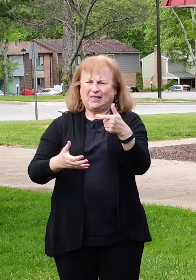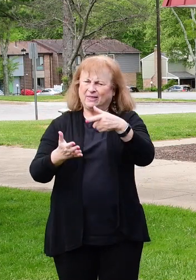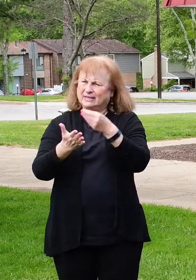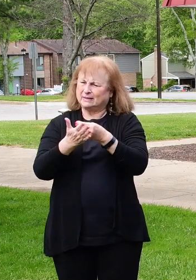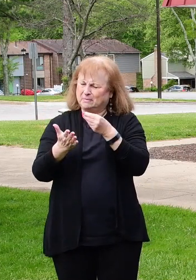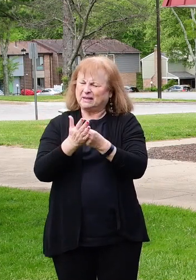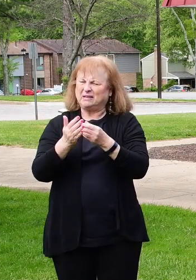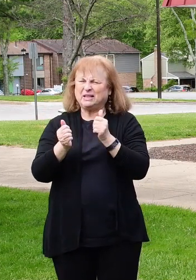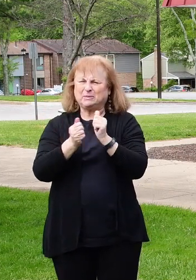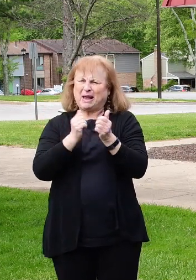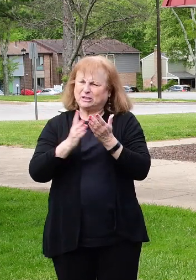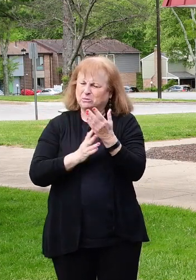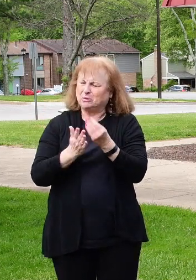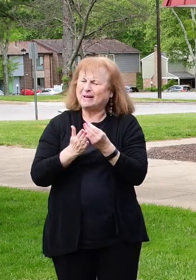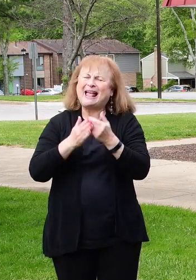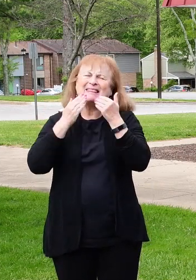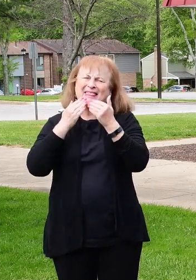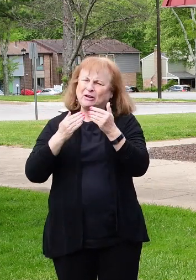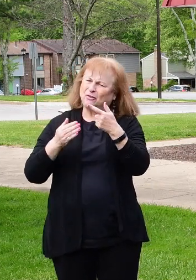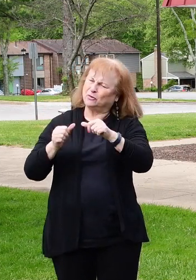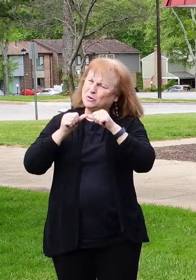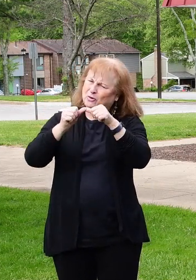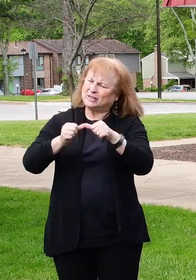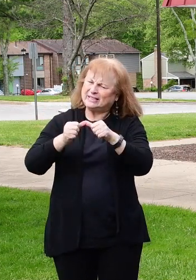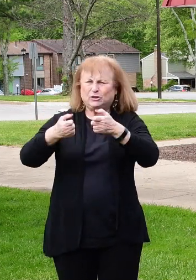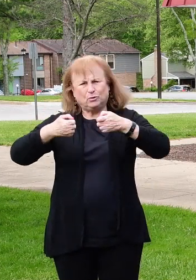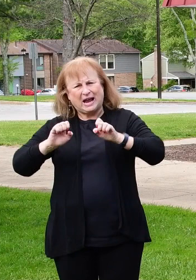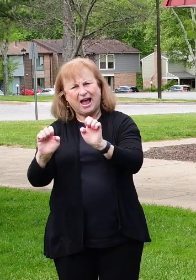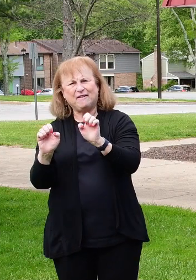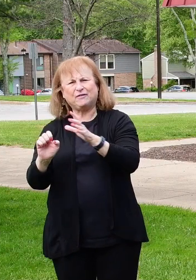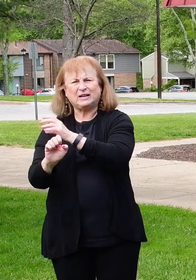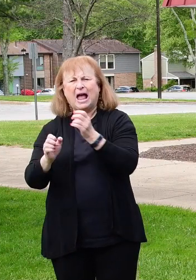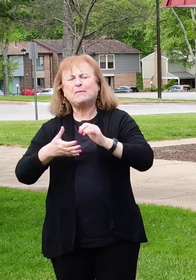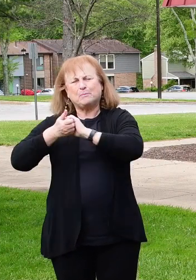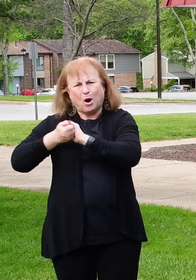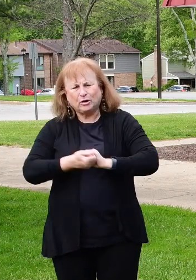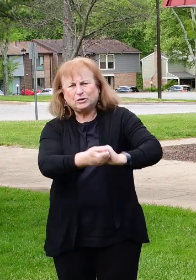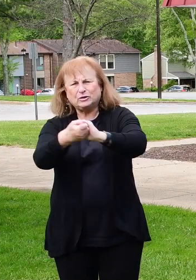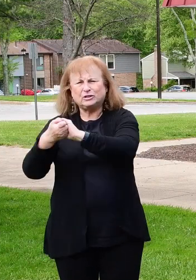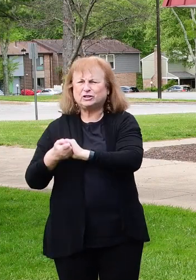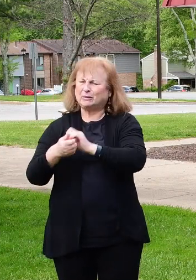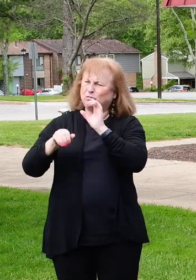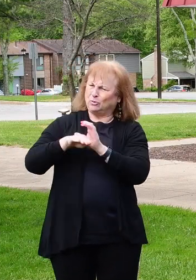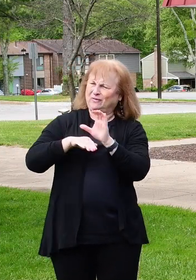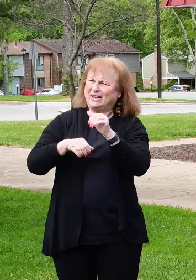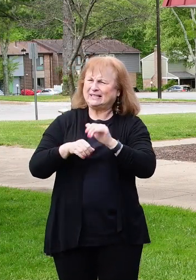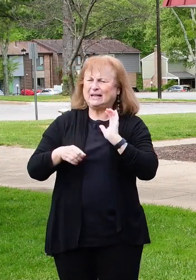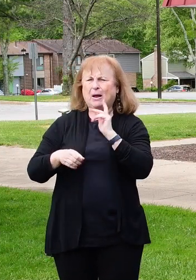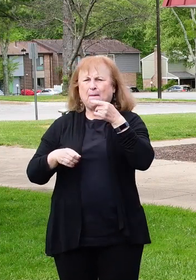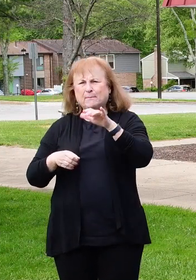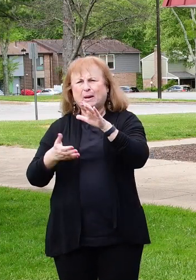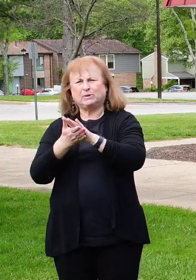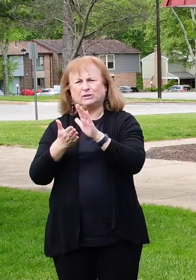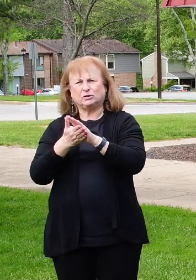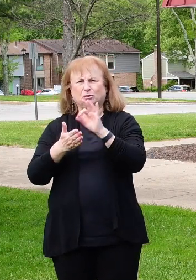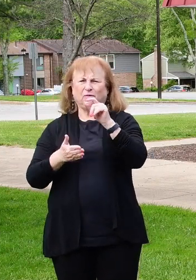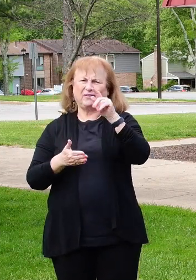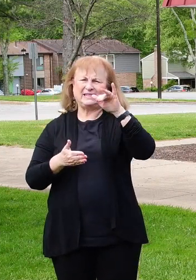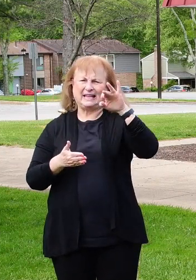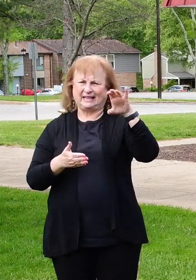funding. Thank you for your continued efforts and partnerships to invest in our public school